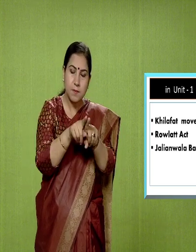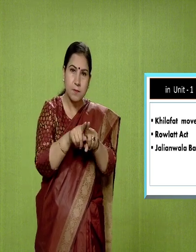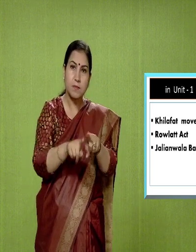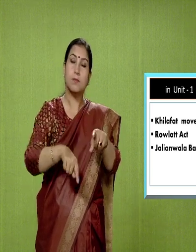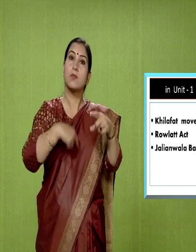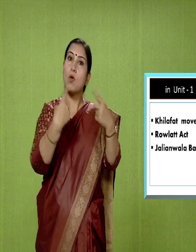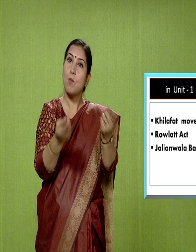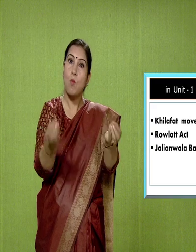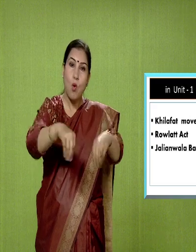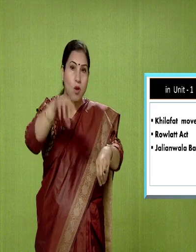Rowlatt Act,